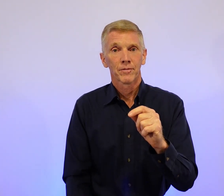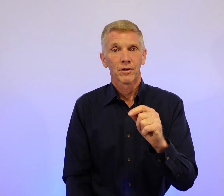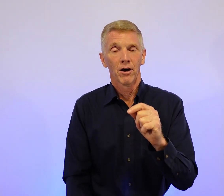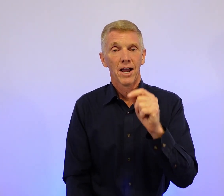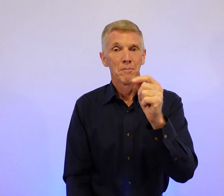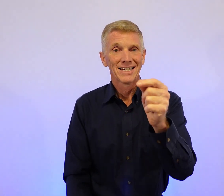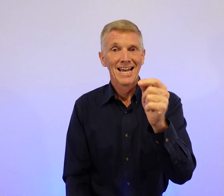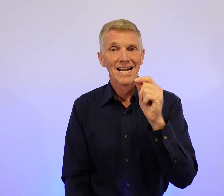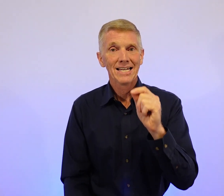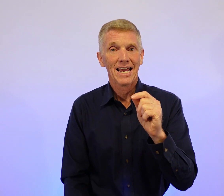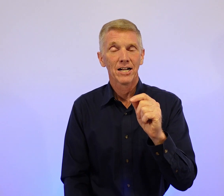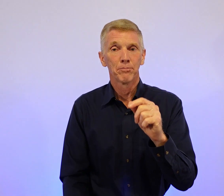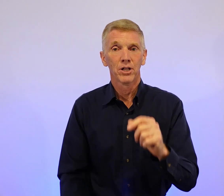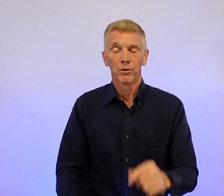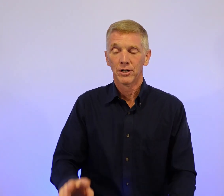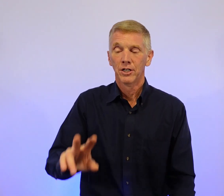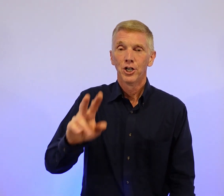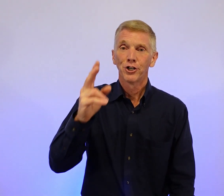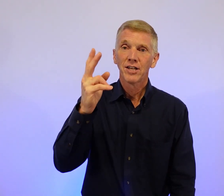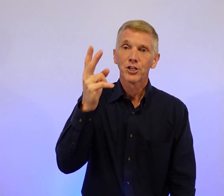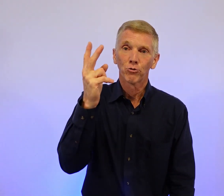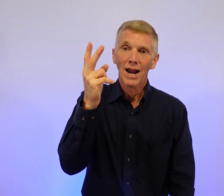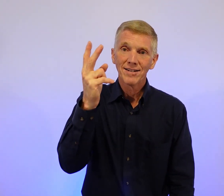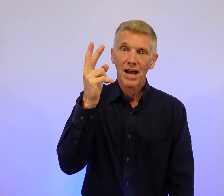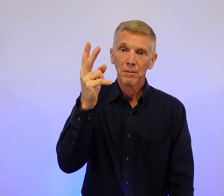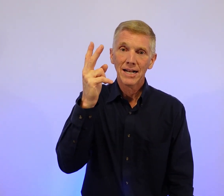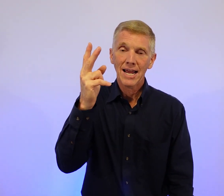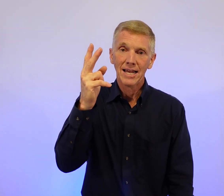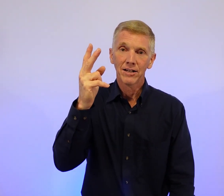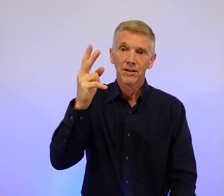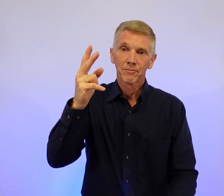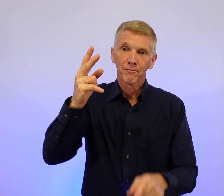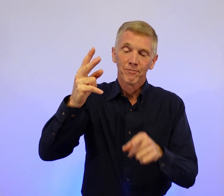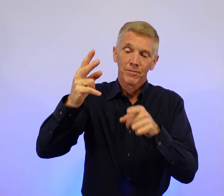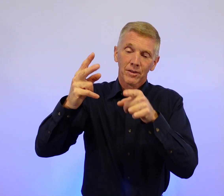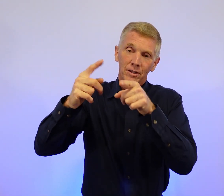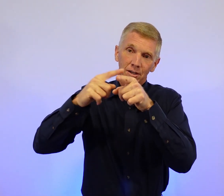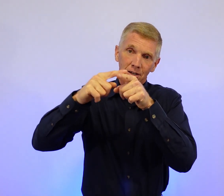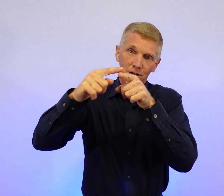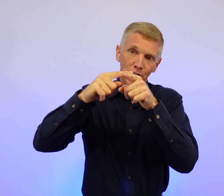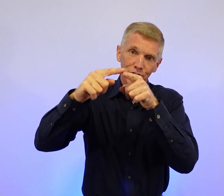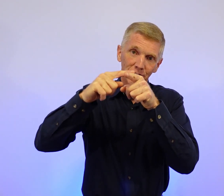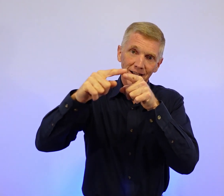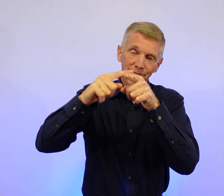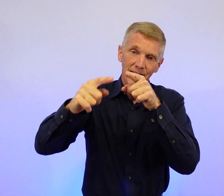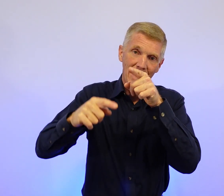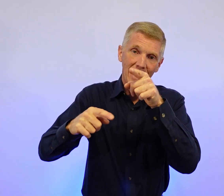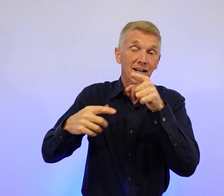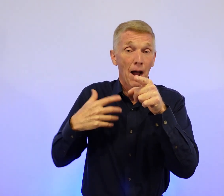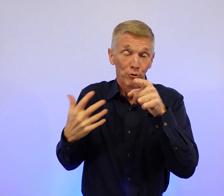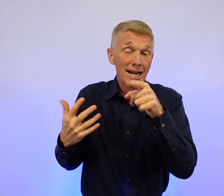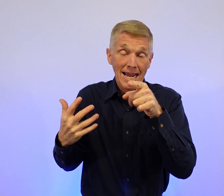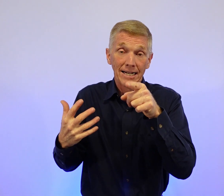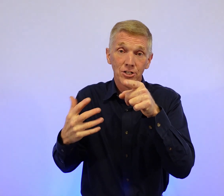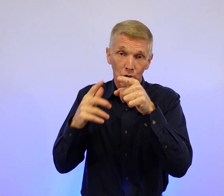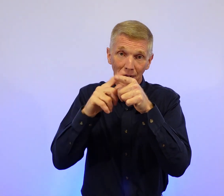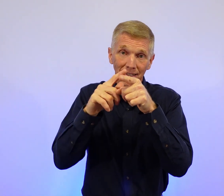All right, a mechanic and a plumber. You're gonna take your right dominant hand. Here's your left hand. I'm right-handed, so my left